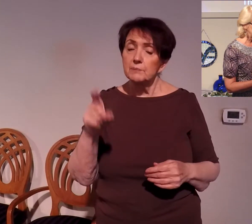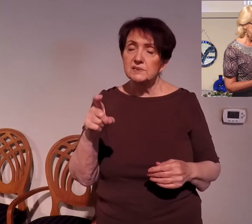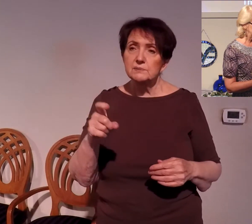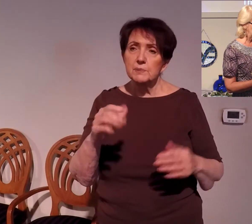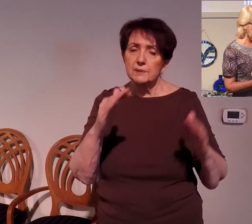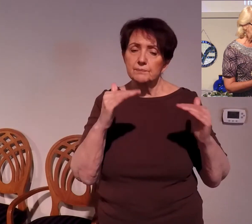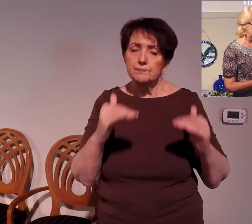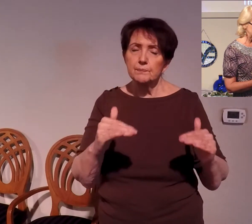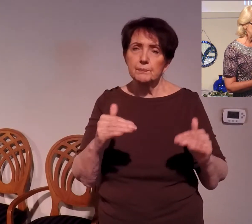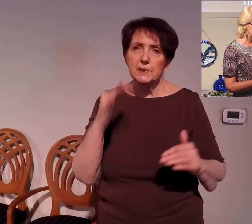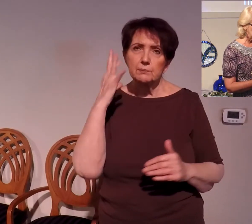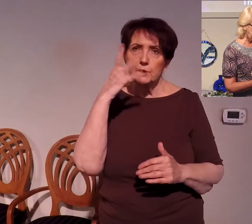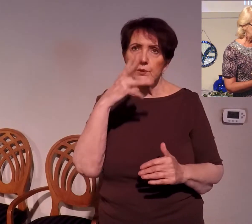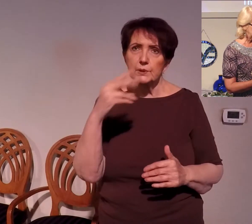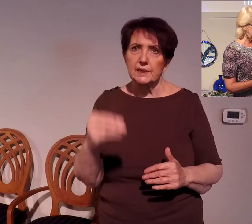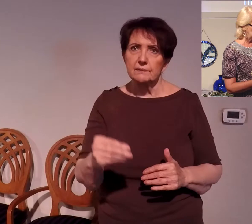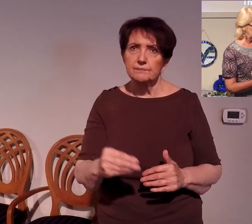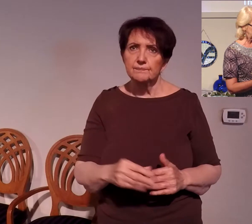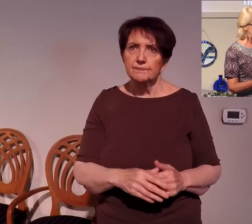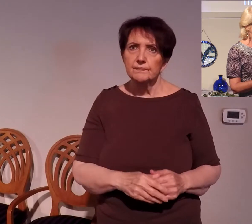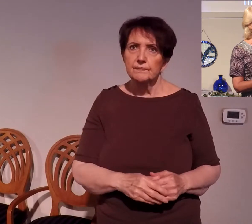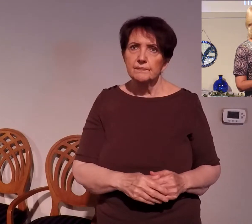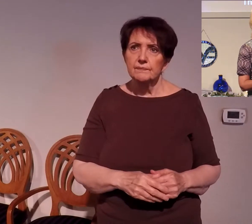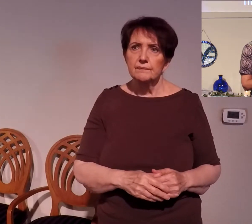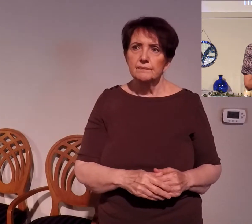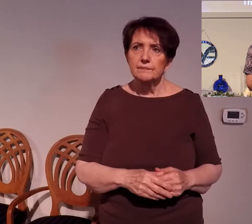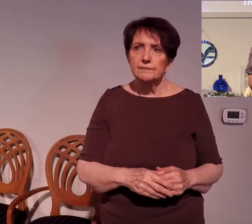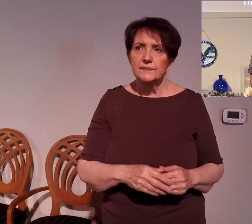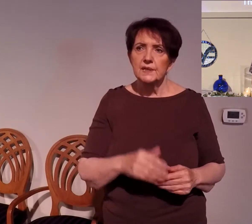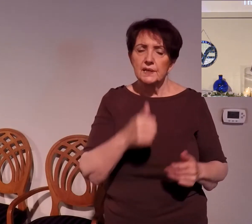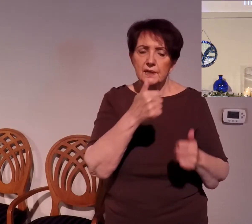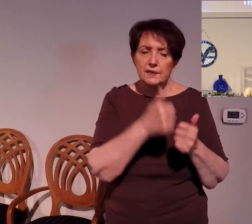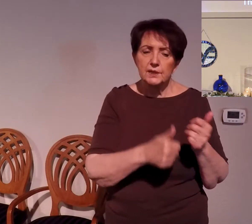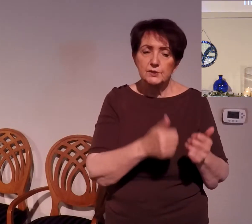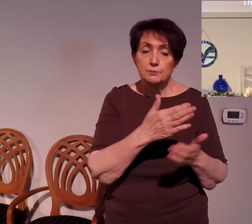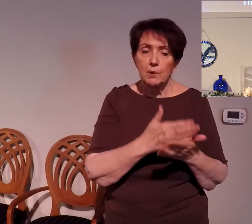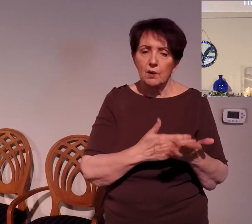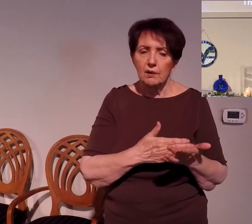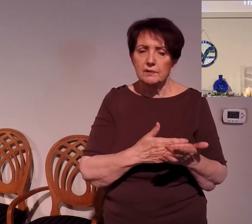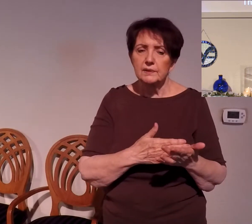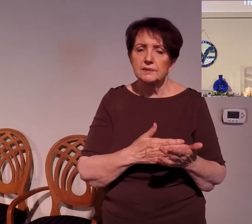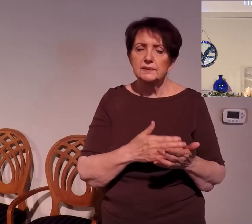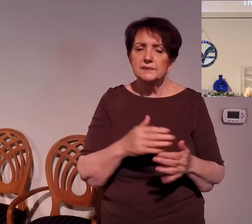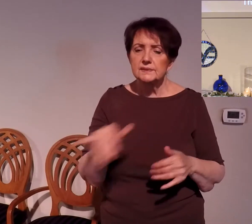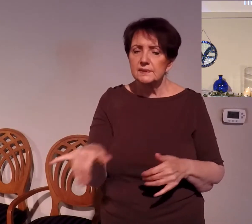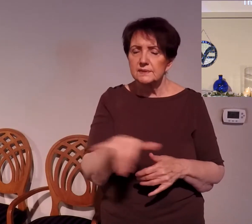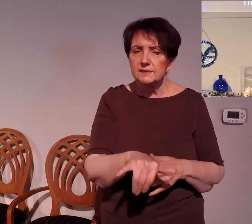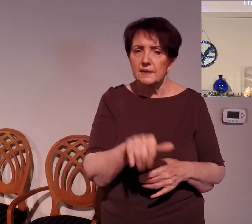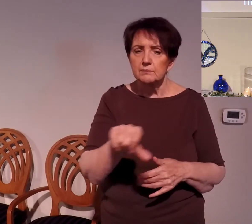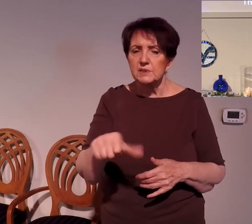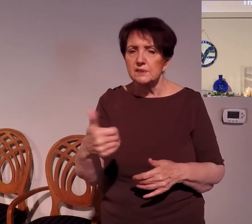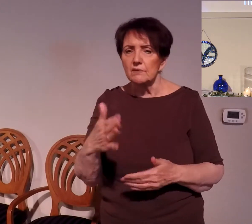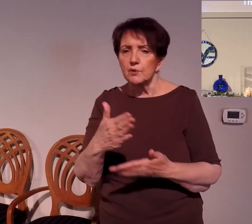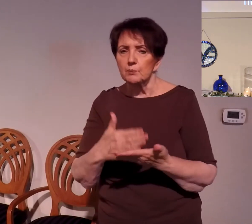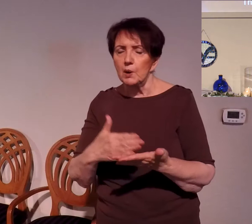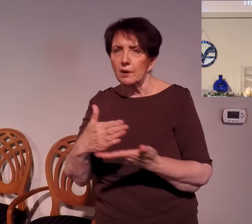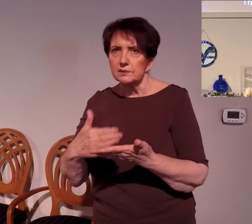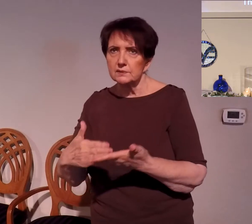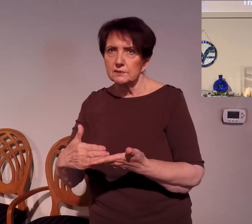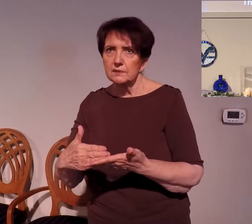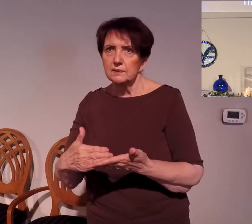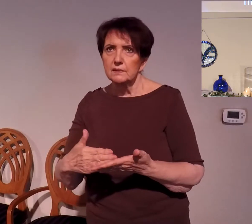same principle of wholeness, it must only proportion every part to every other part, and the due proportioning of all